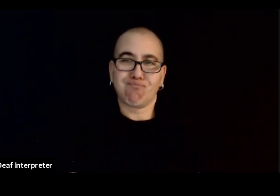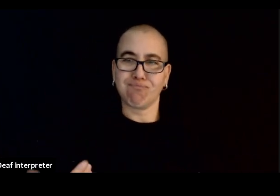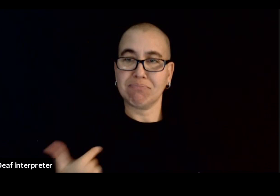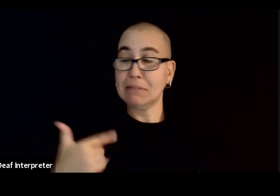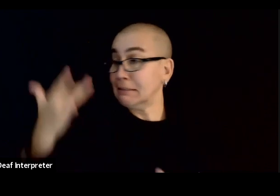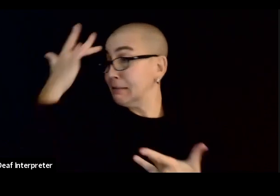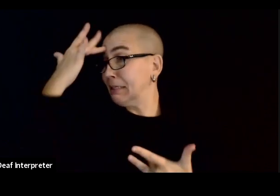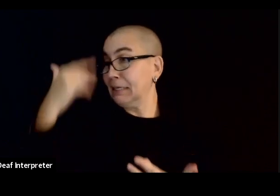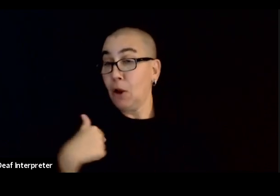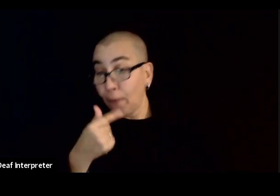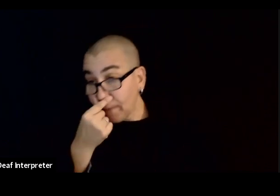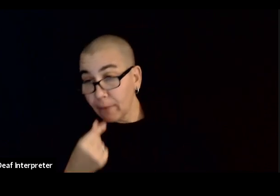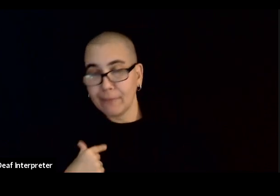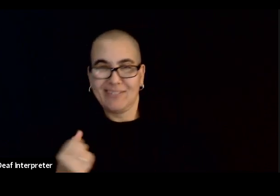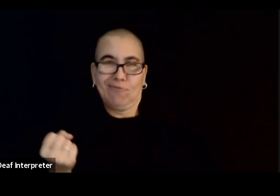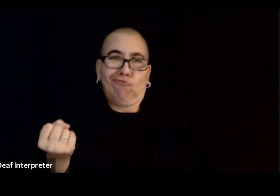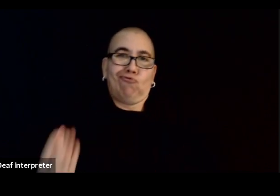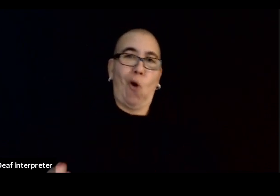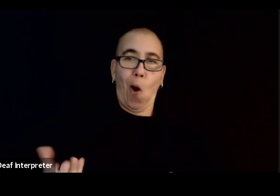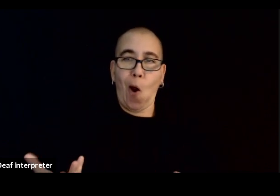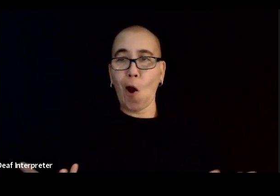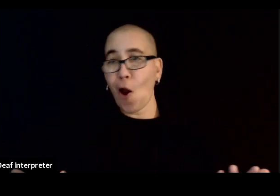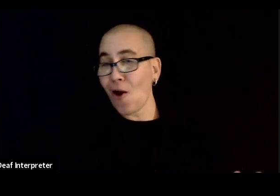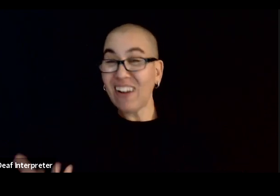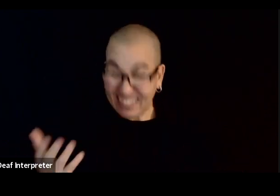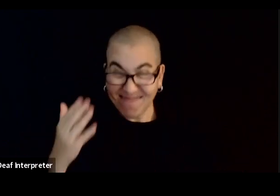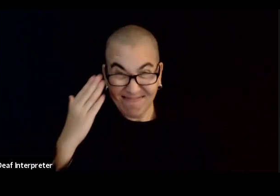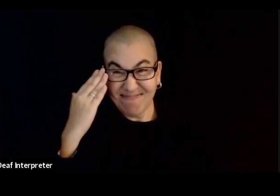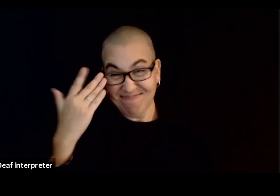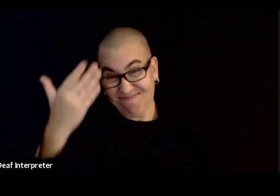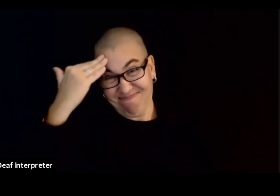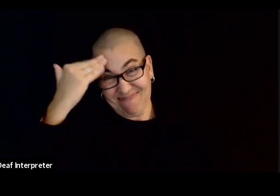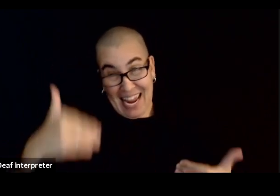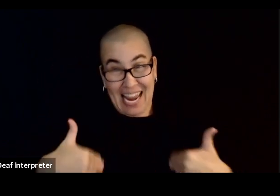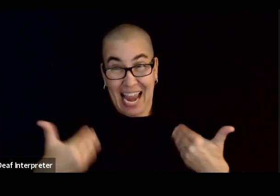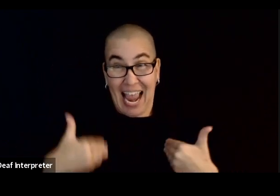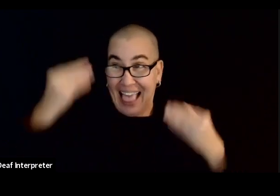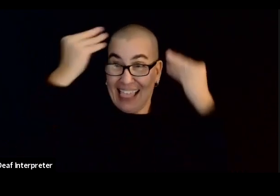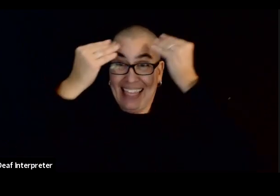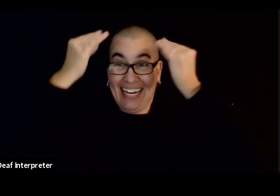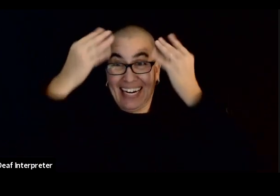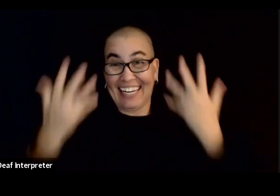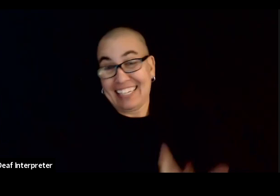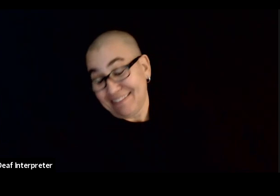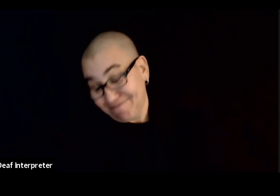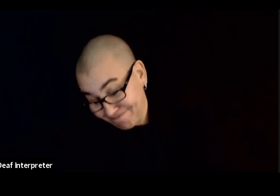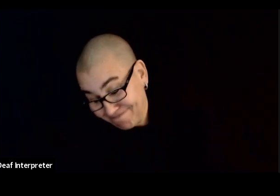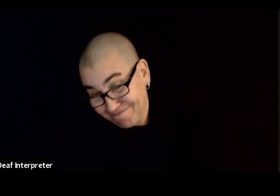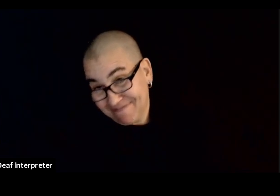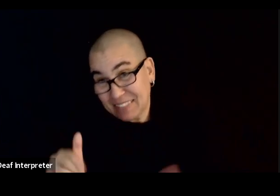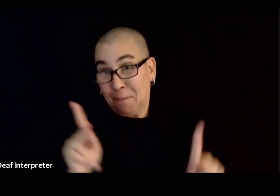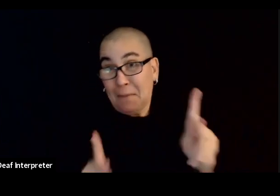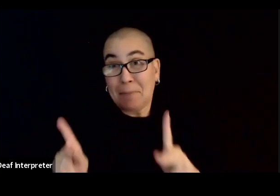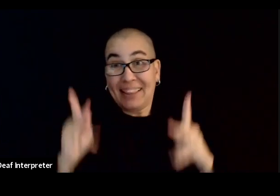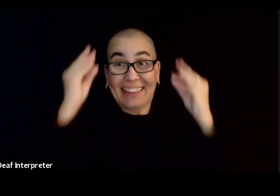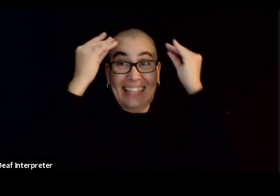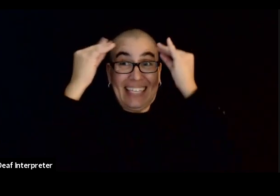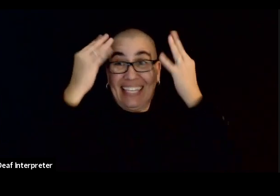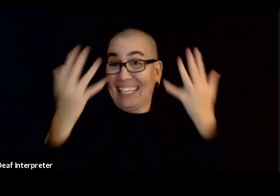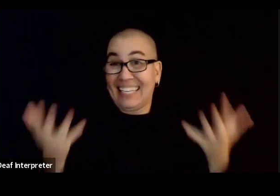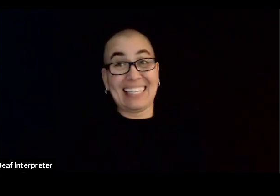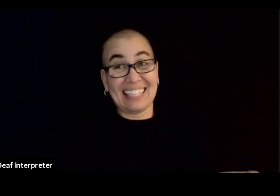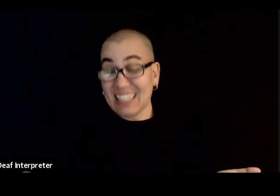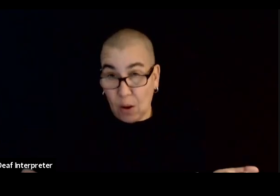that that's still a risk, because we do have young, healthy people that are experiencing severe disease. But